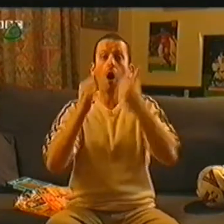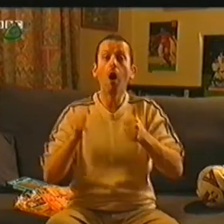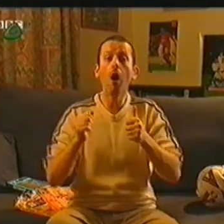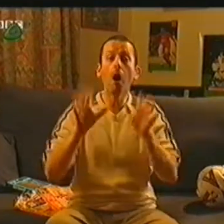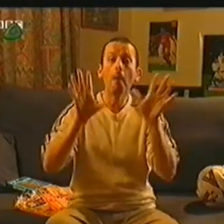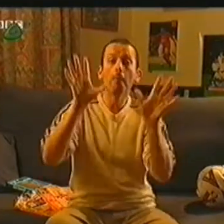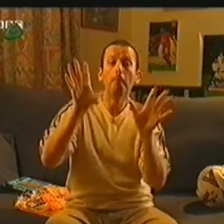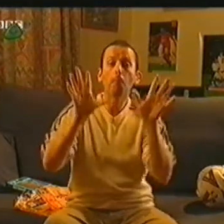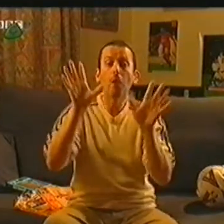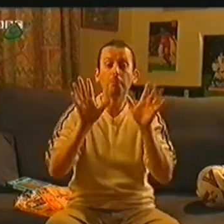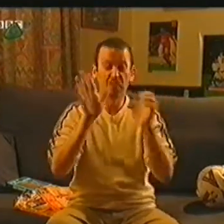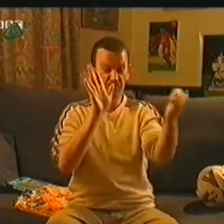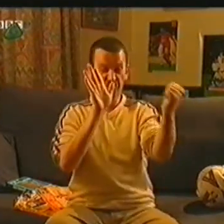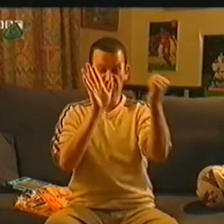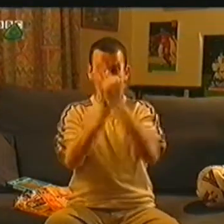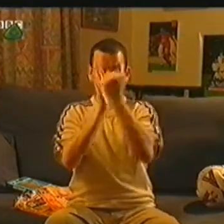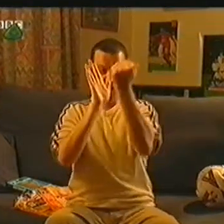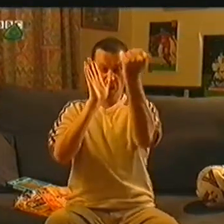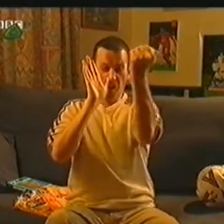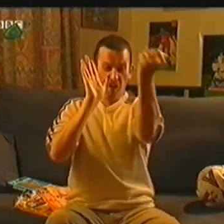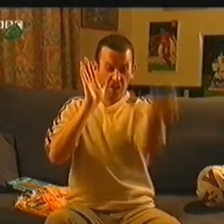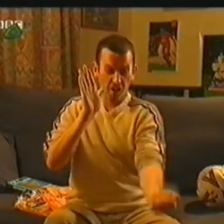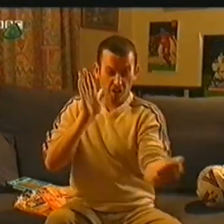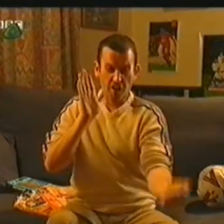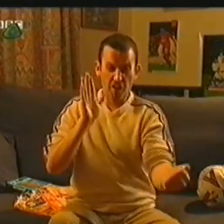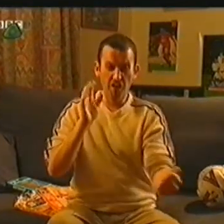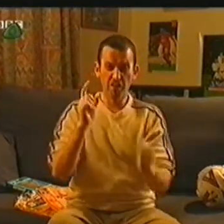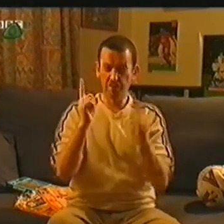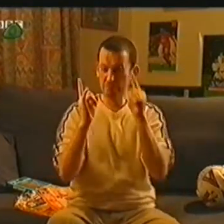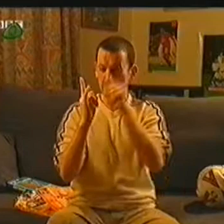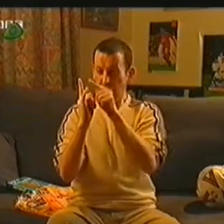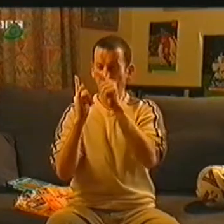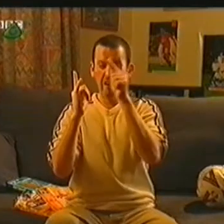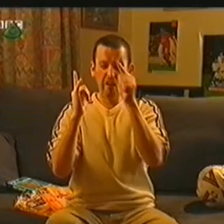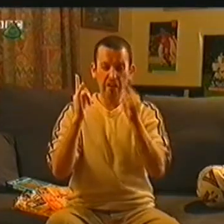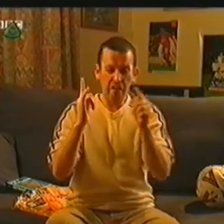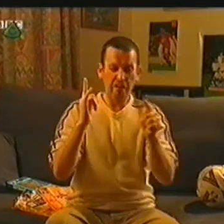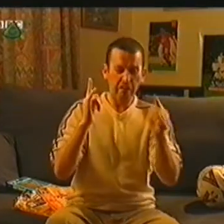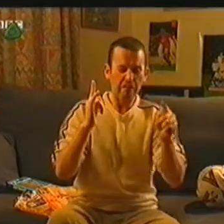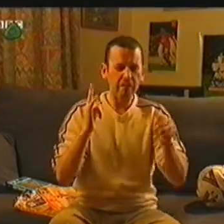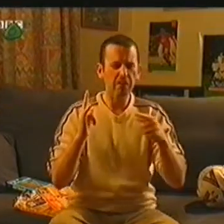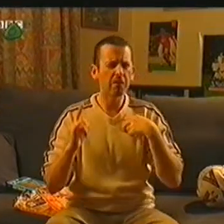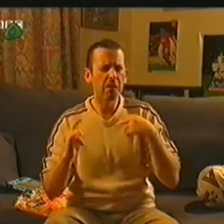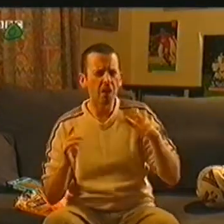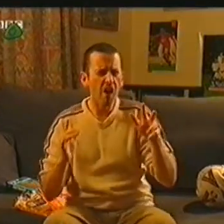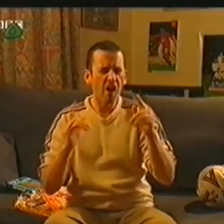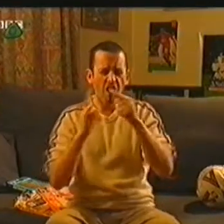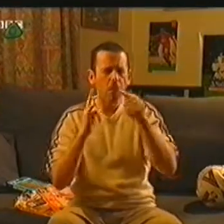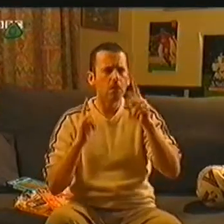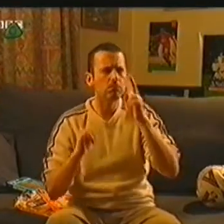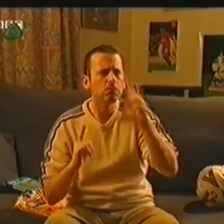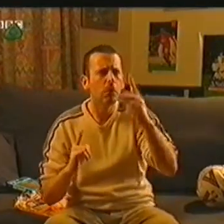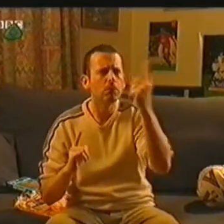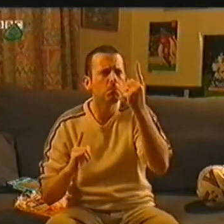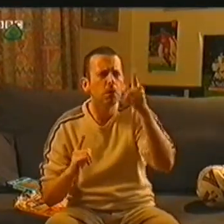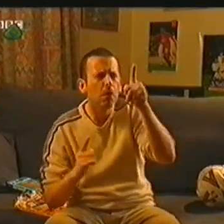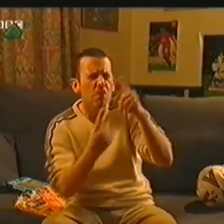it in an instant, palming it out of the goal mouth, but before he could follow it up, Josh saw a boot, its